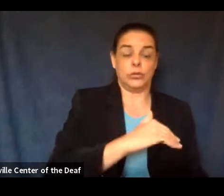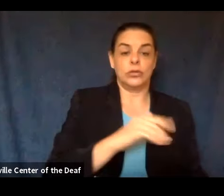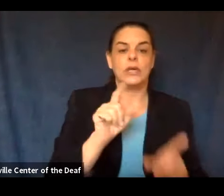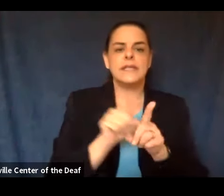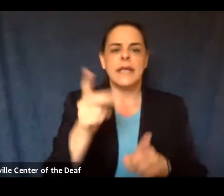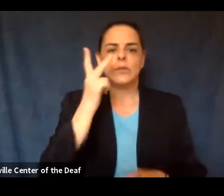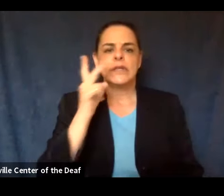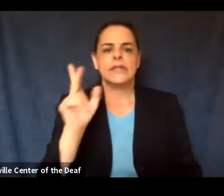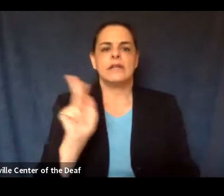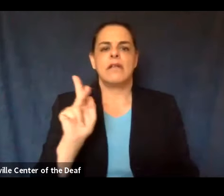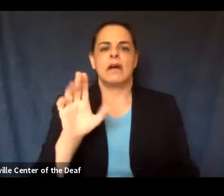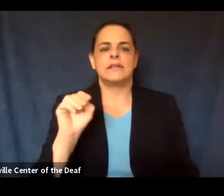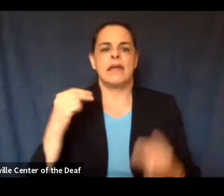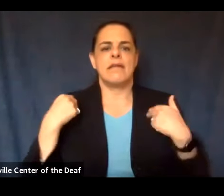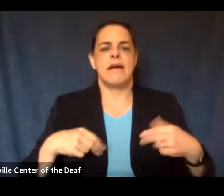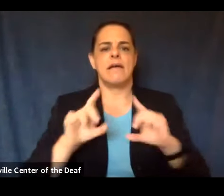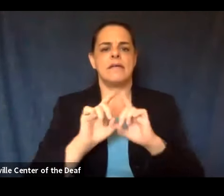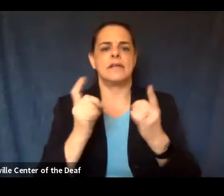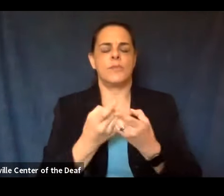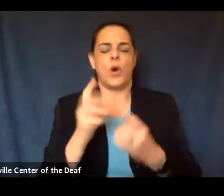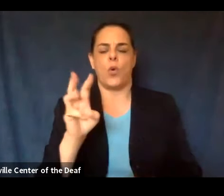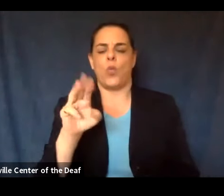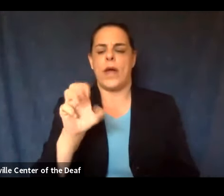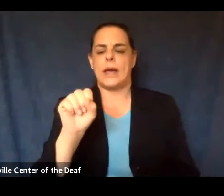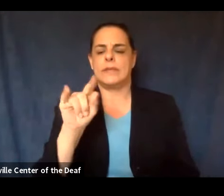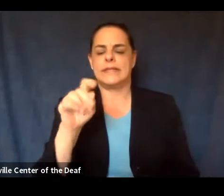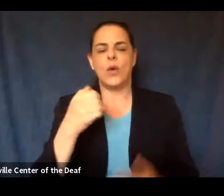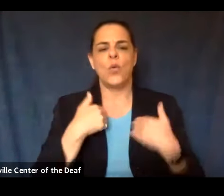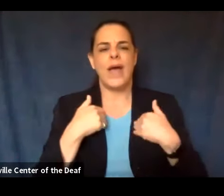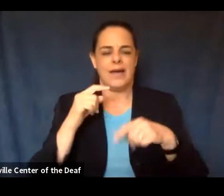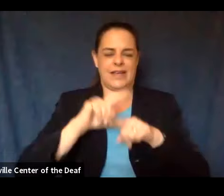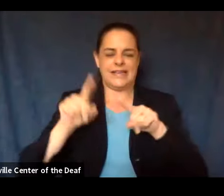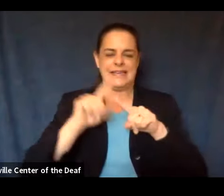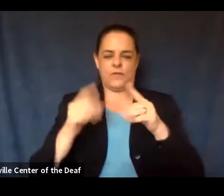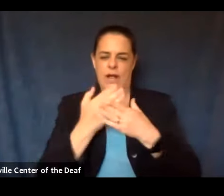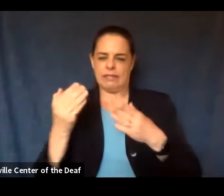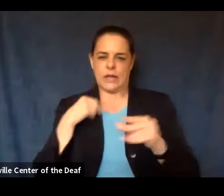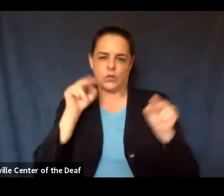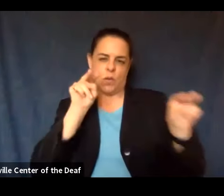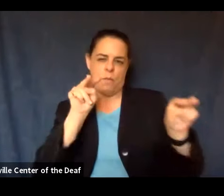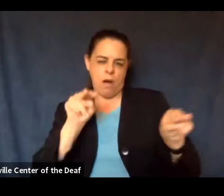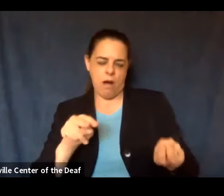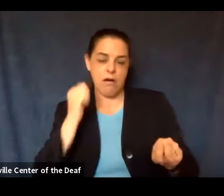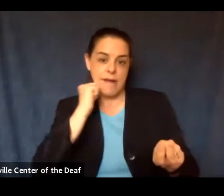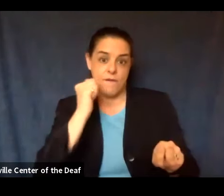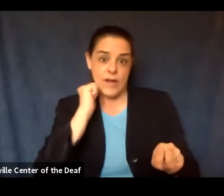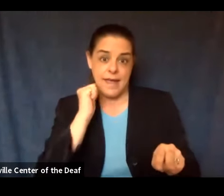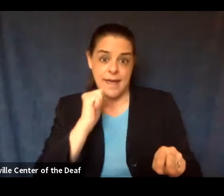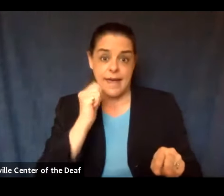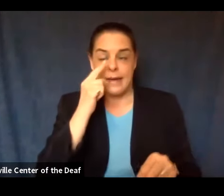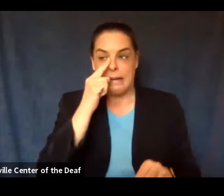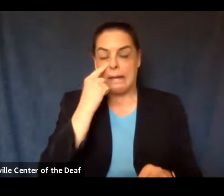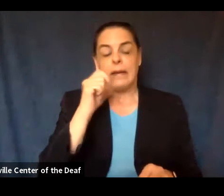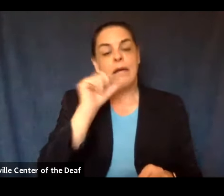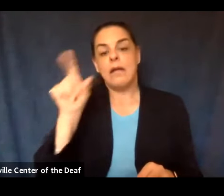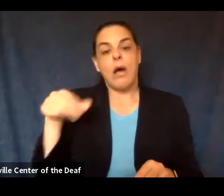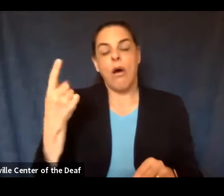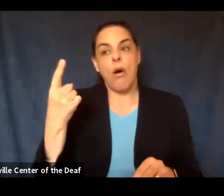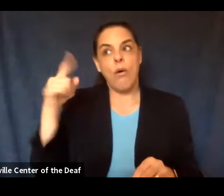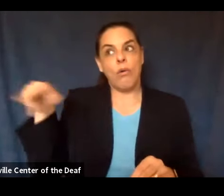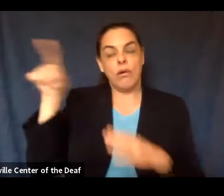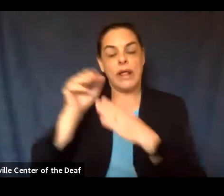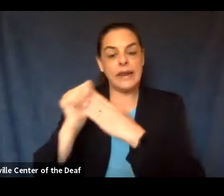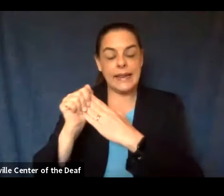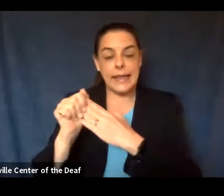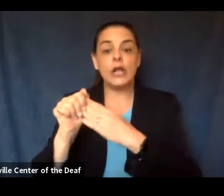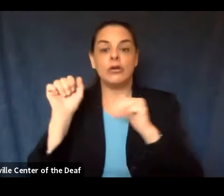Department website, we have internal dashboards within each system that we monitor on a daily basis. Not only does the leadership have access